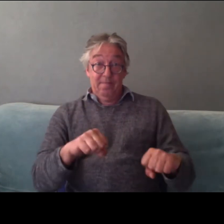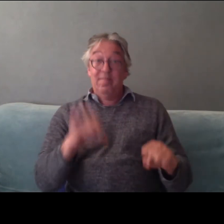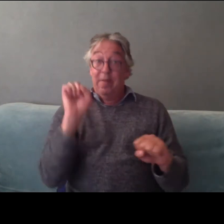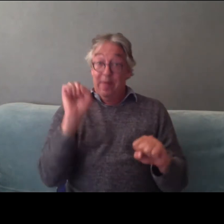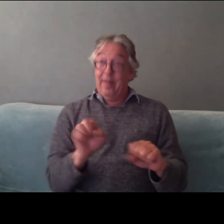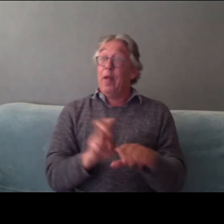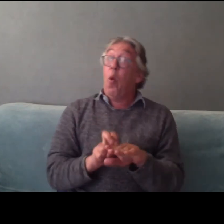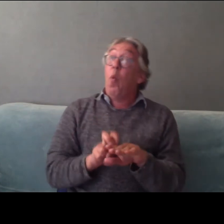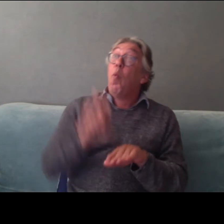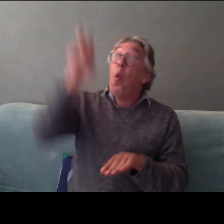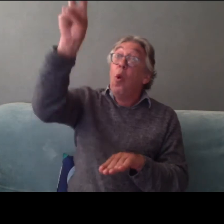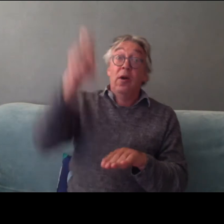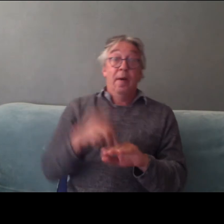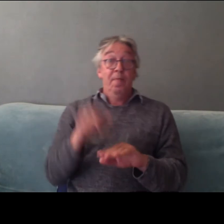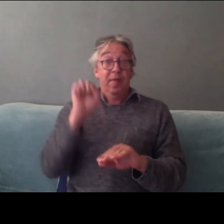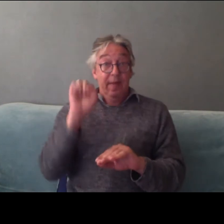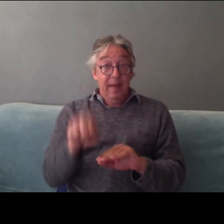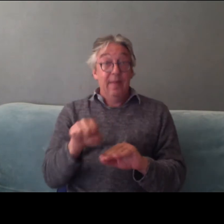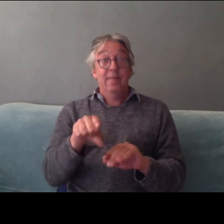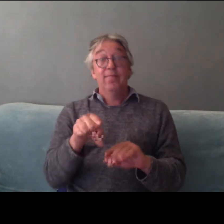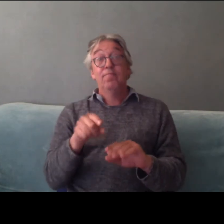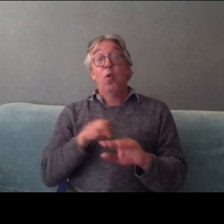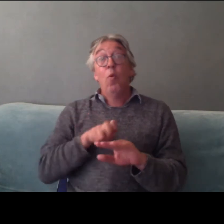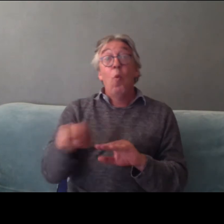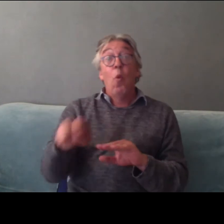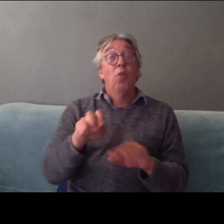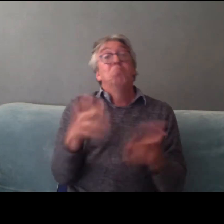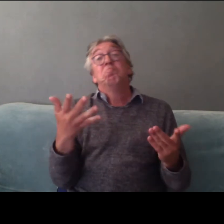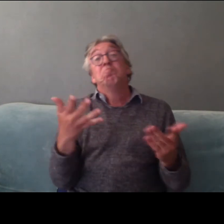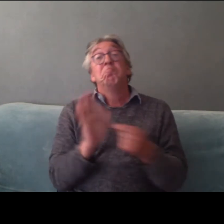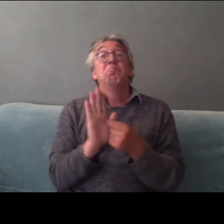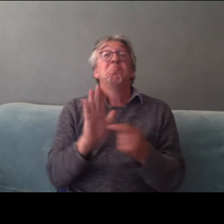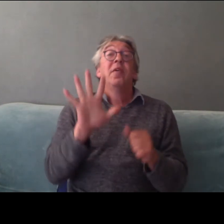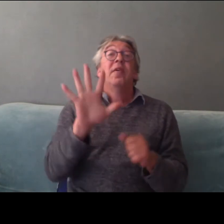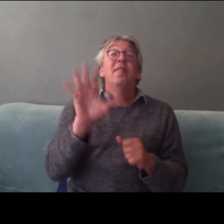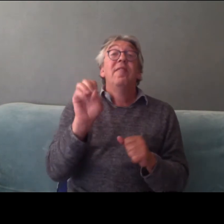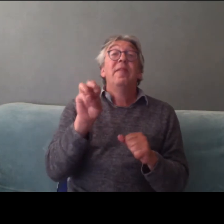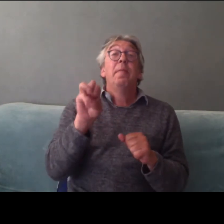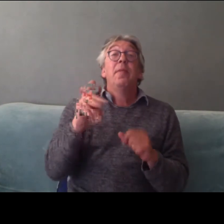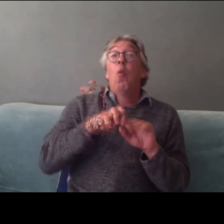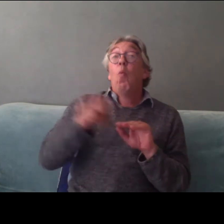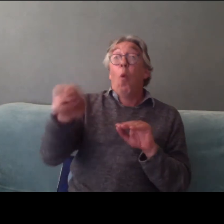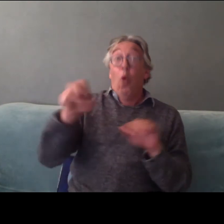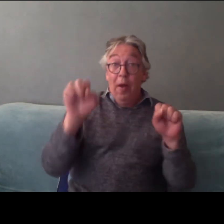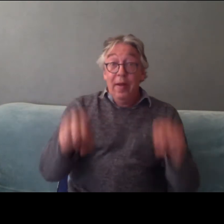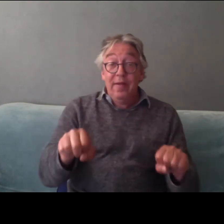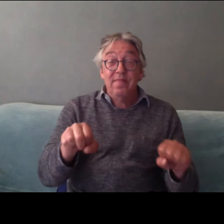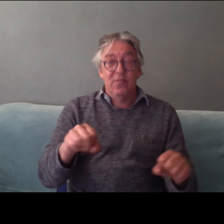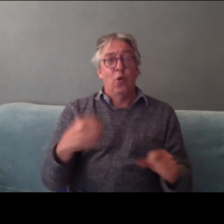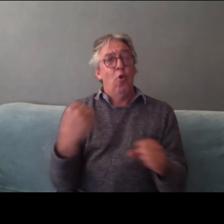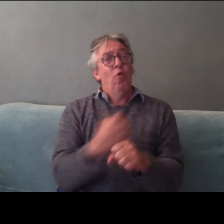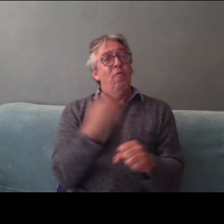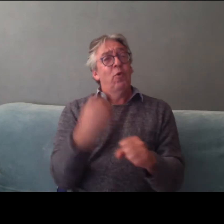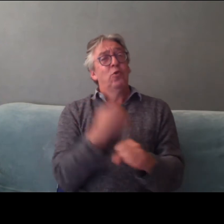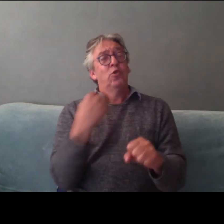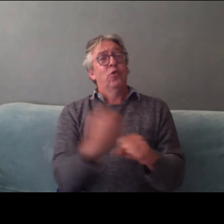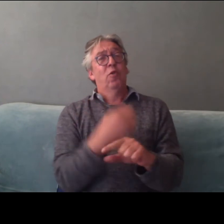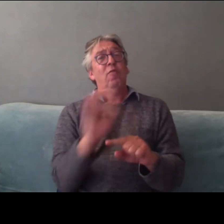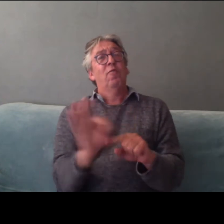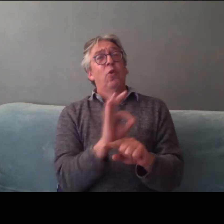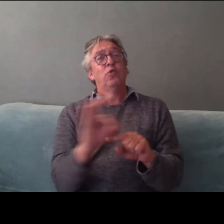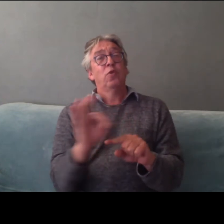walk 50 meters? And again, the difficulty there is sometimes that the functionality of the person is